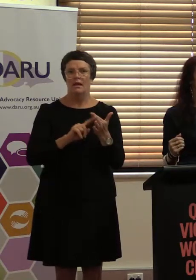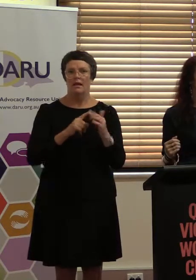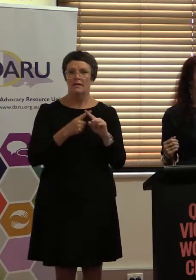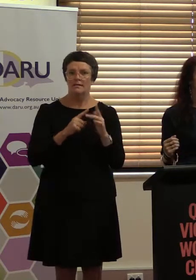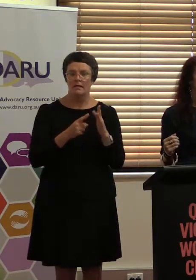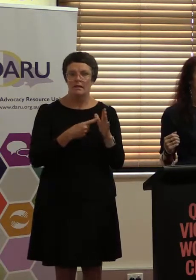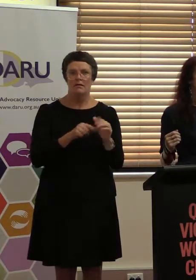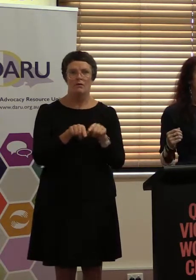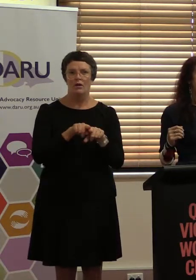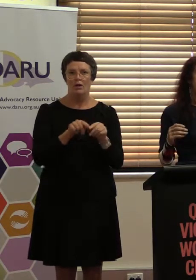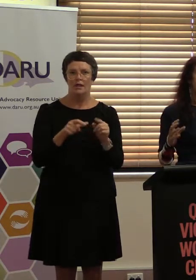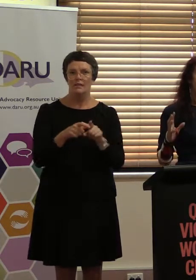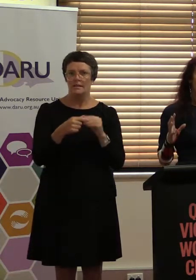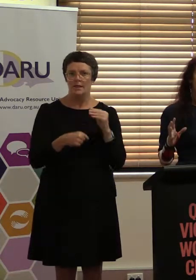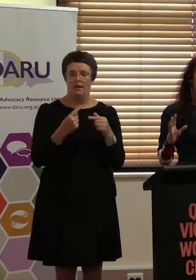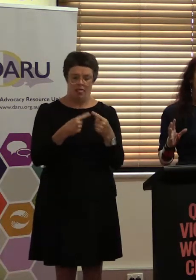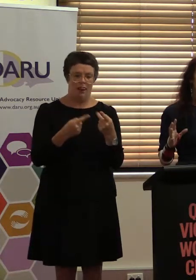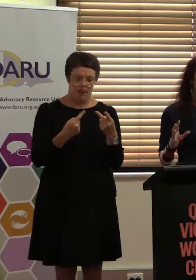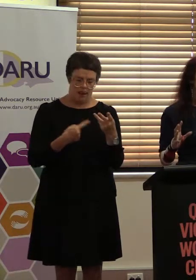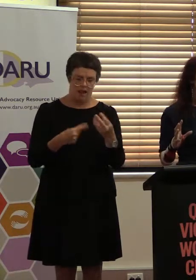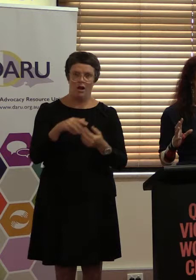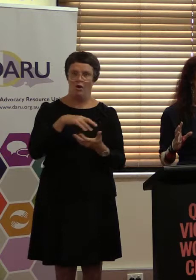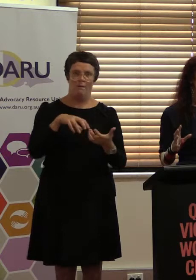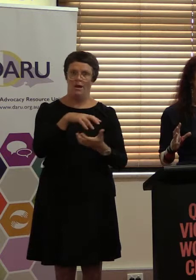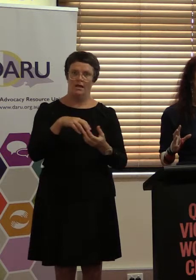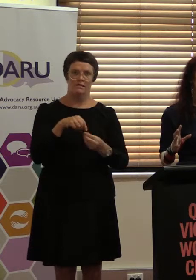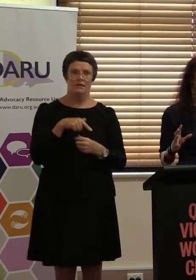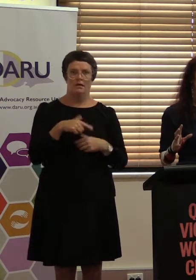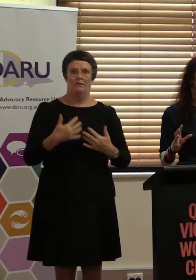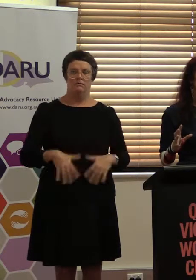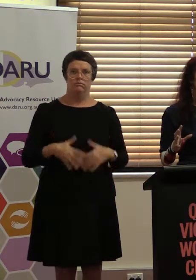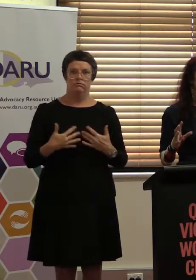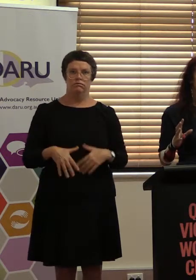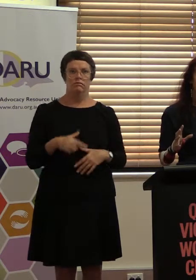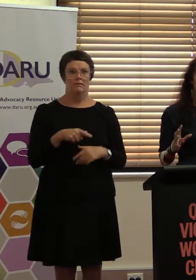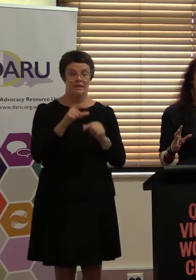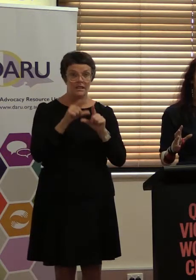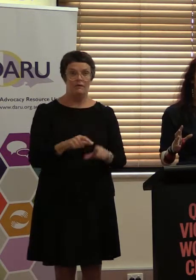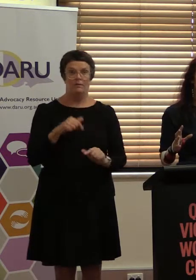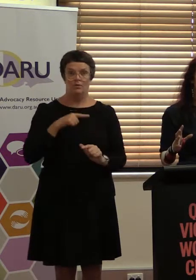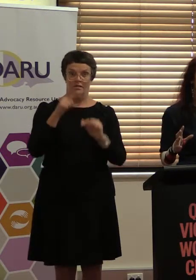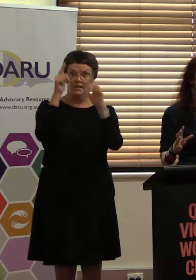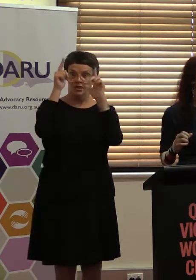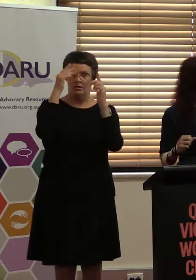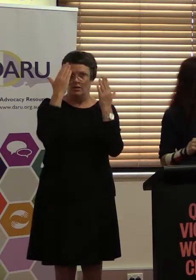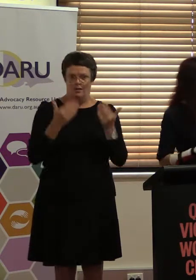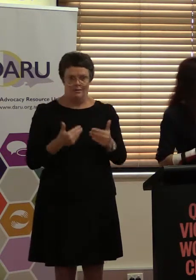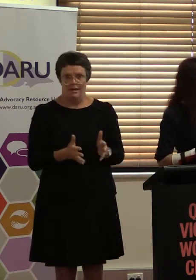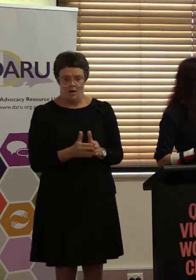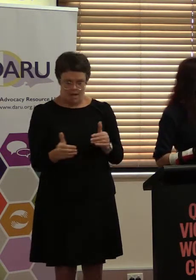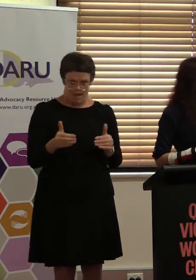learning disabilities. And all of those ones are very difficult because teachers don't know how to handle